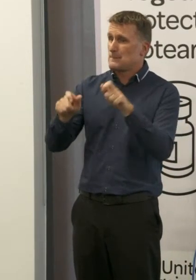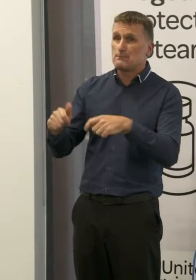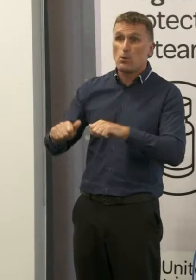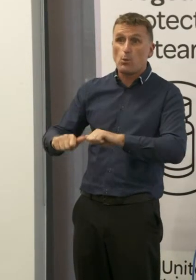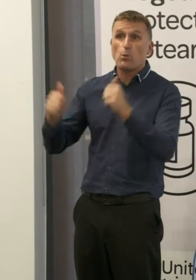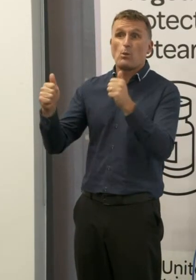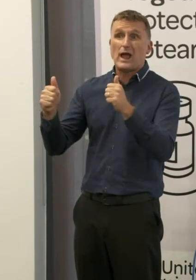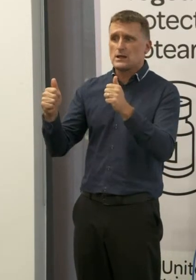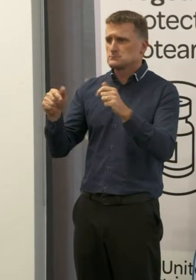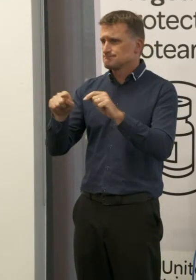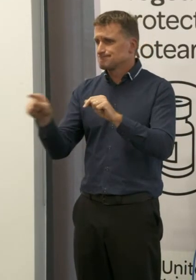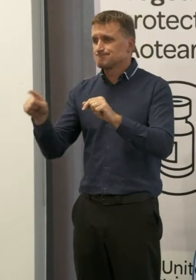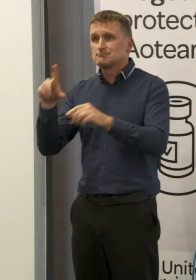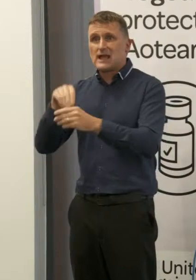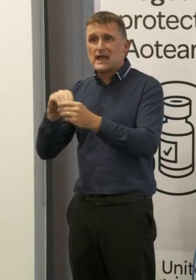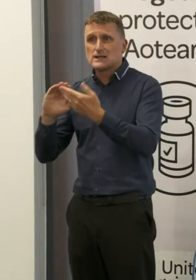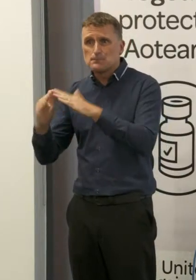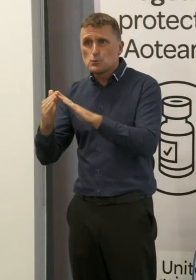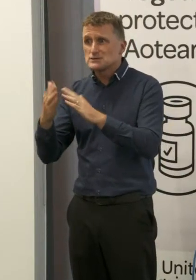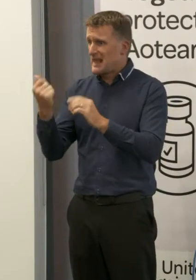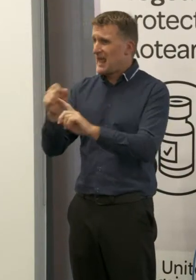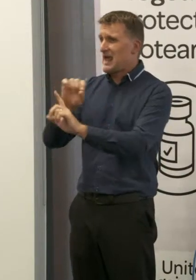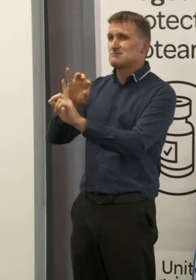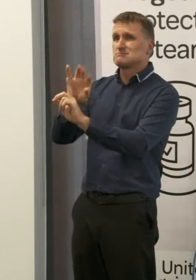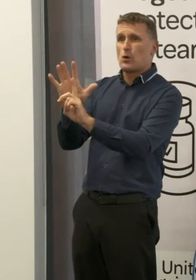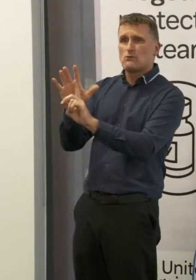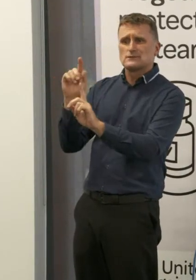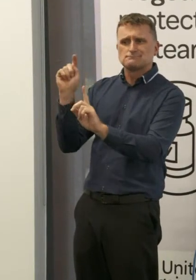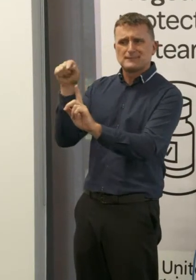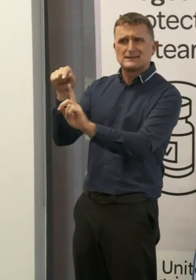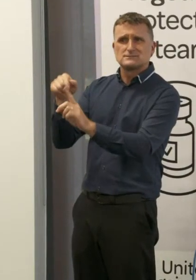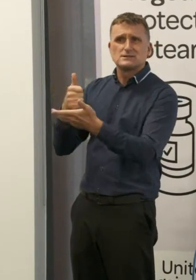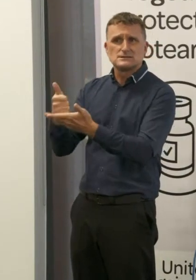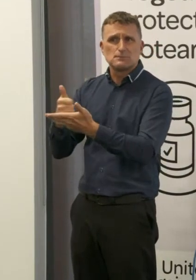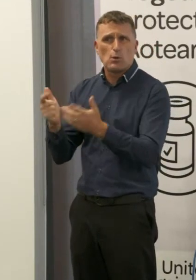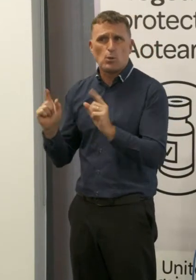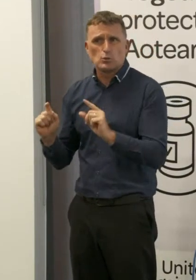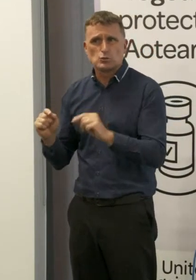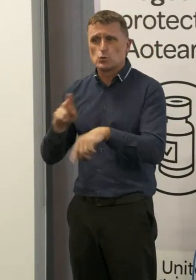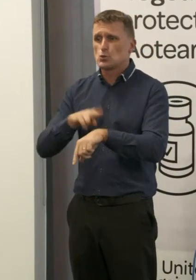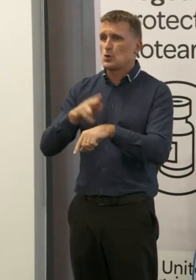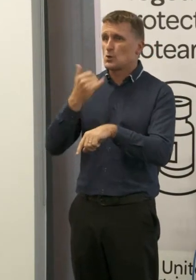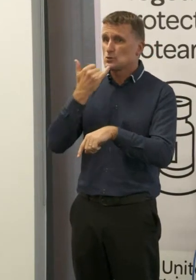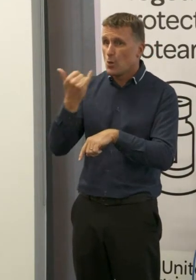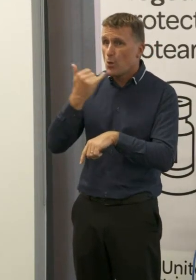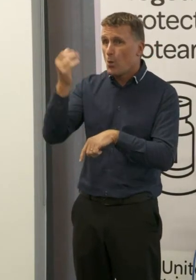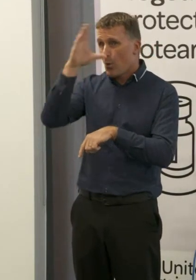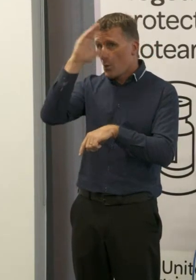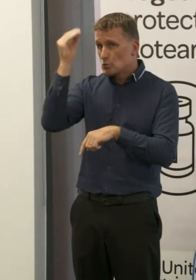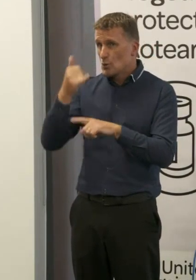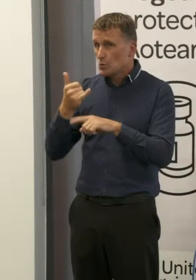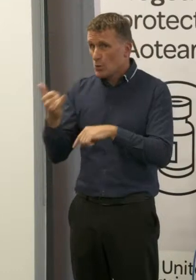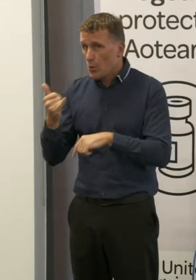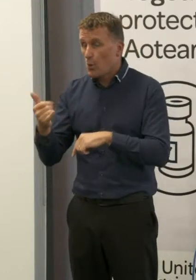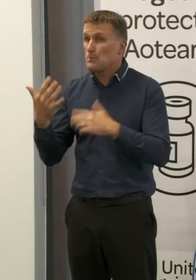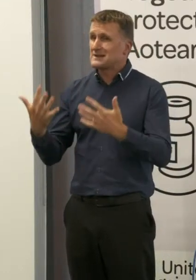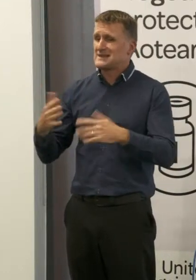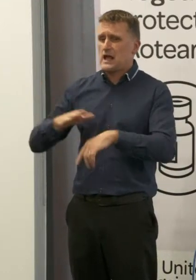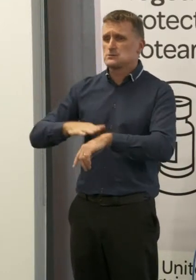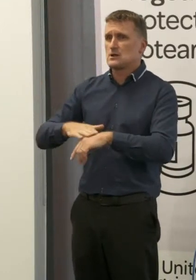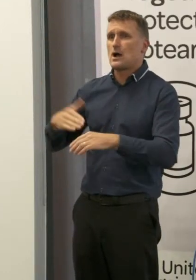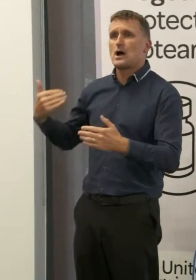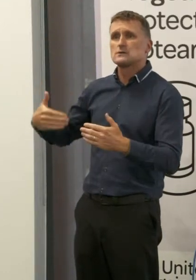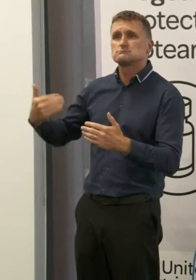terms of the number of phone calls that they receive from nurses, from doctors and from nurse practitioners. Now, as we move to a